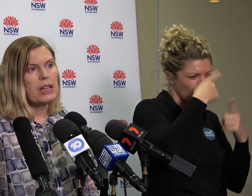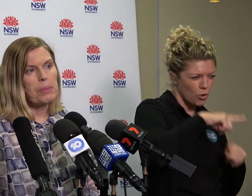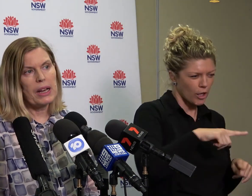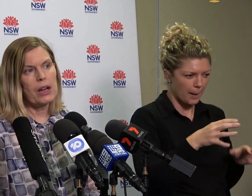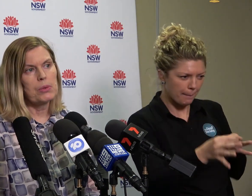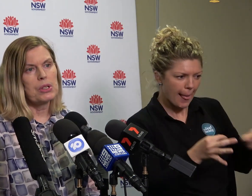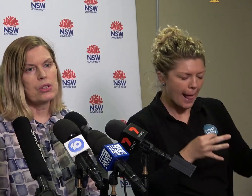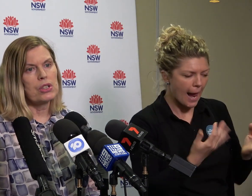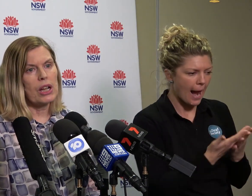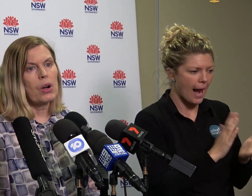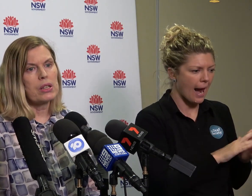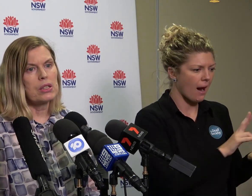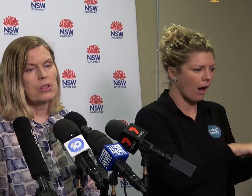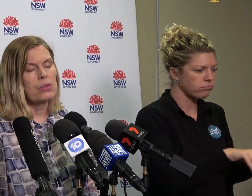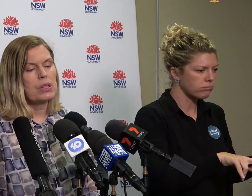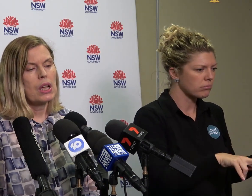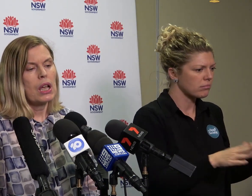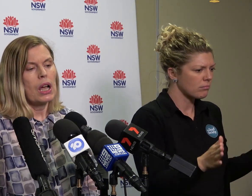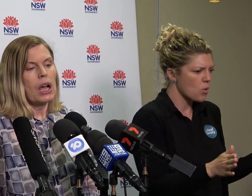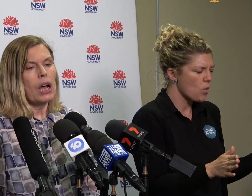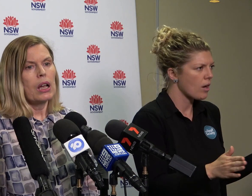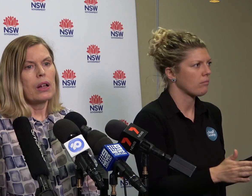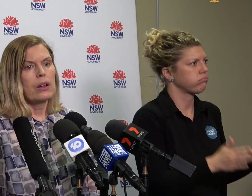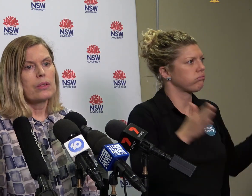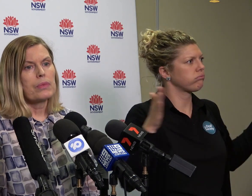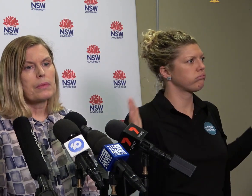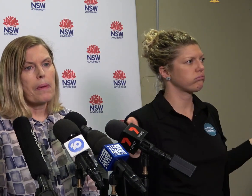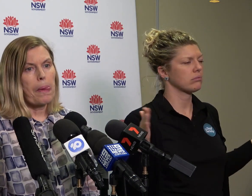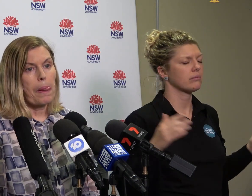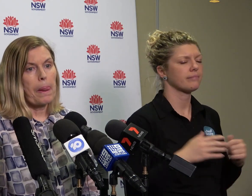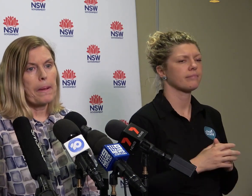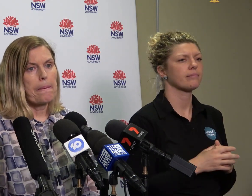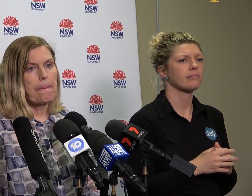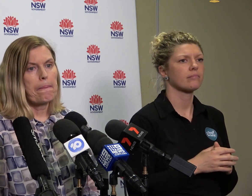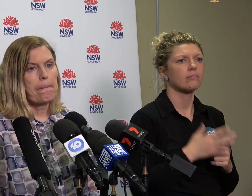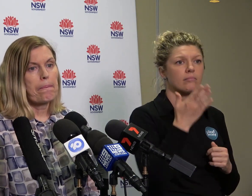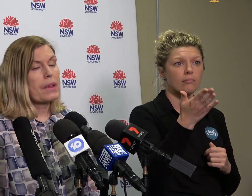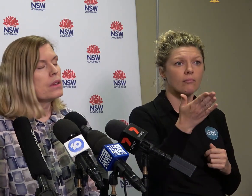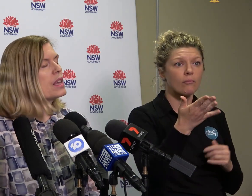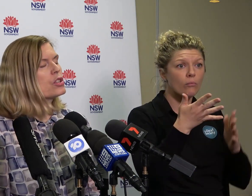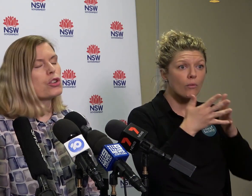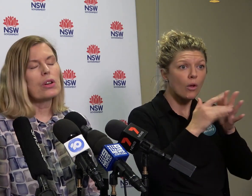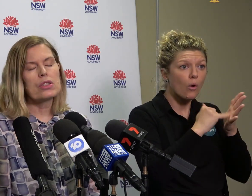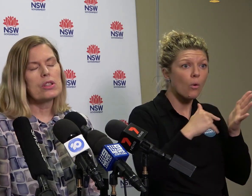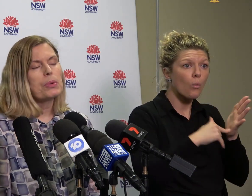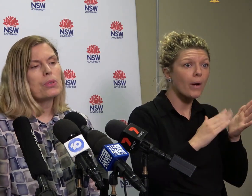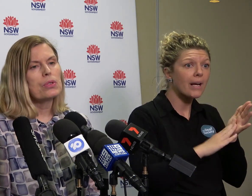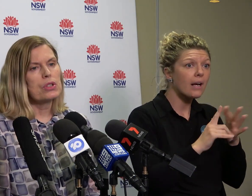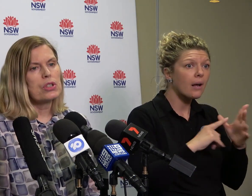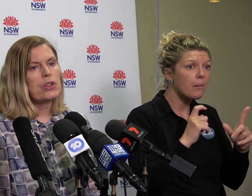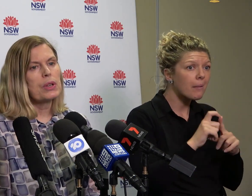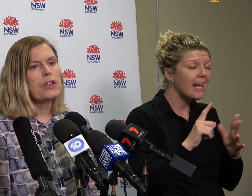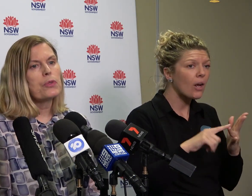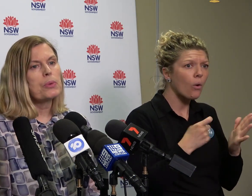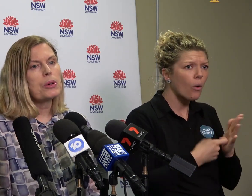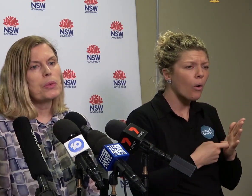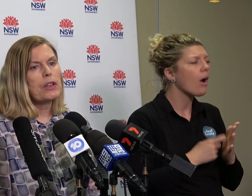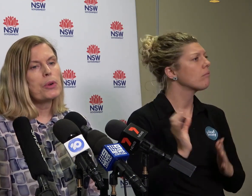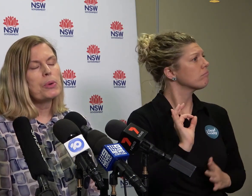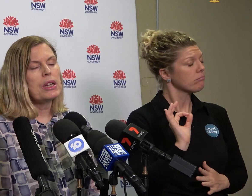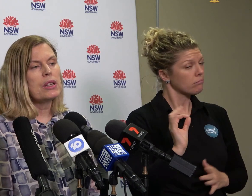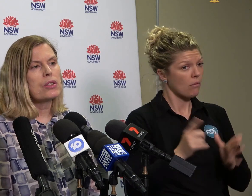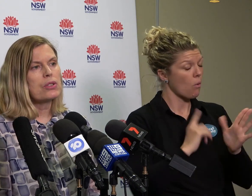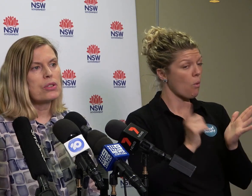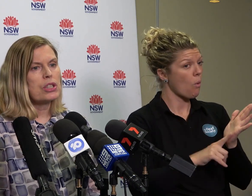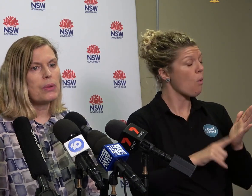extensive planning about how we would surge our ICUs. Is that across the board? Is that just in Westmead, or is that across the board? That's across the board. So hospitals?